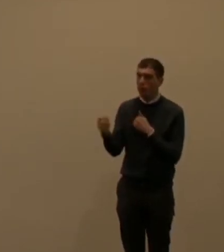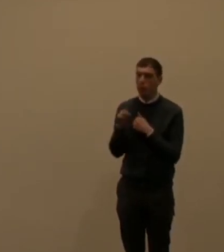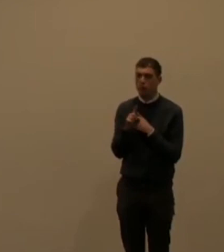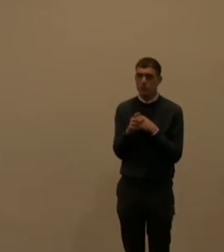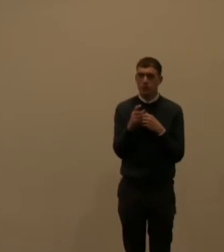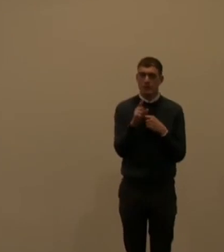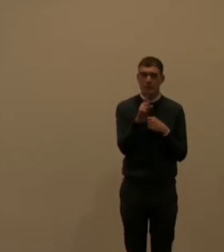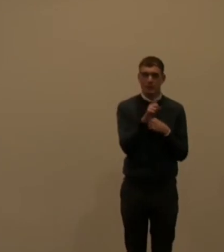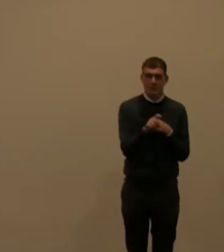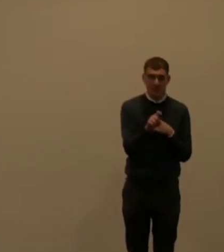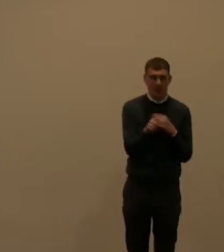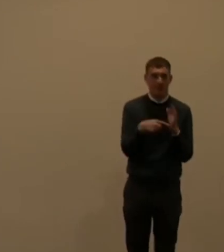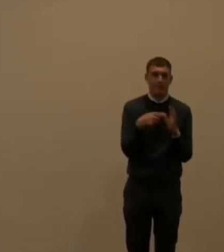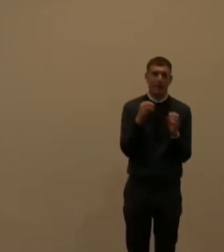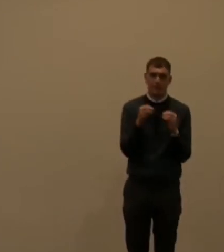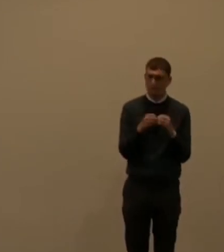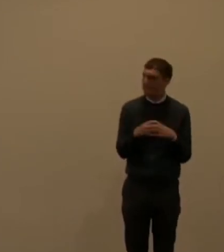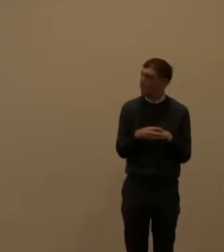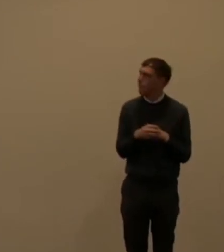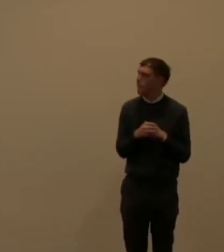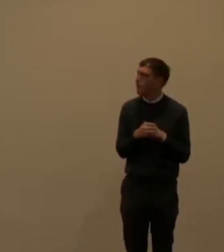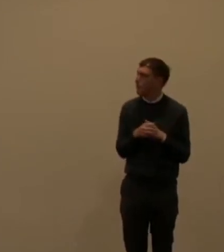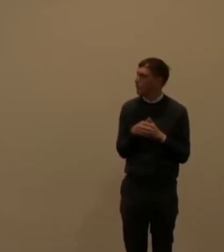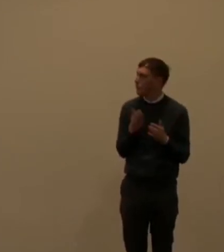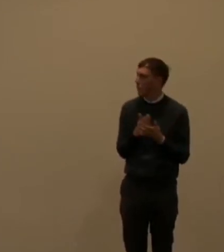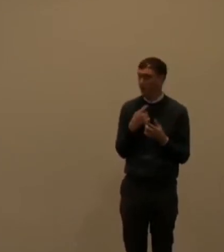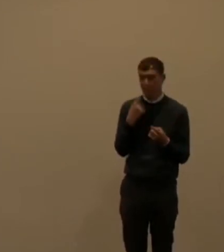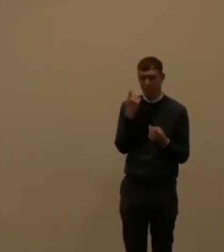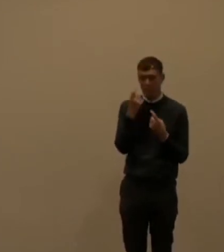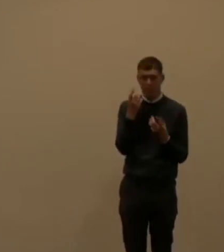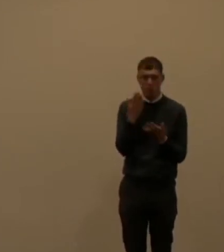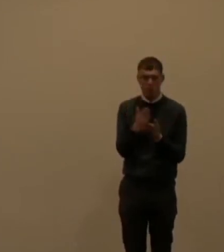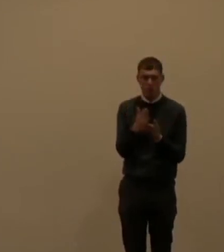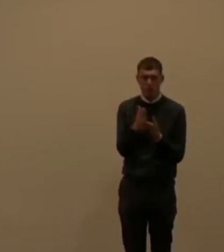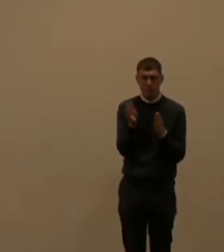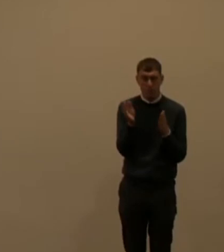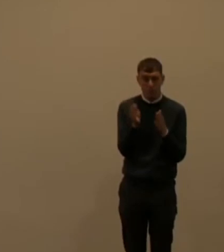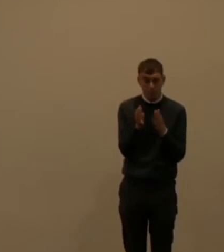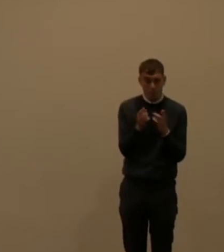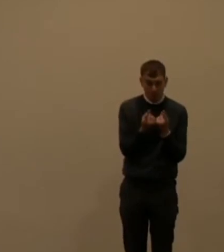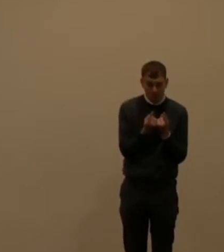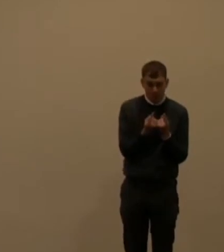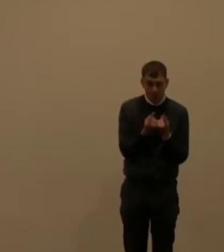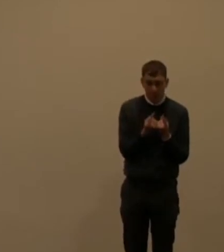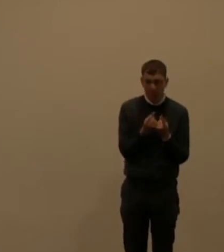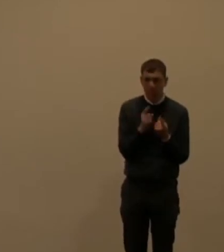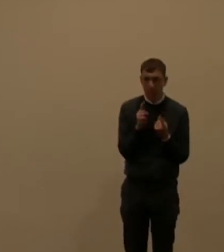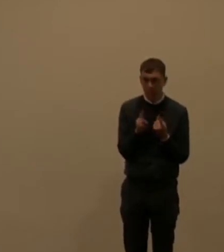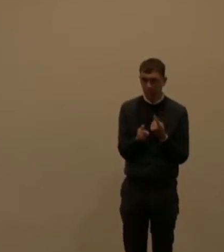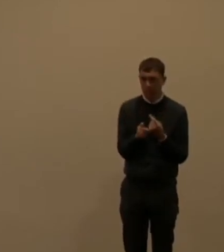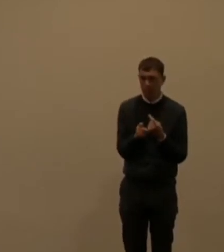to click on tabs. And it's amazing how I think that's a small thing. It led